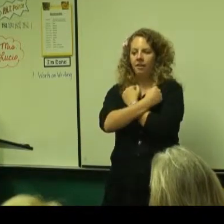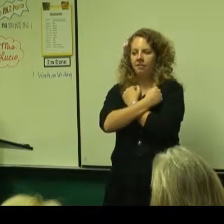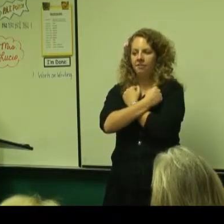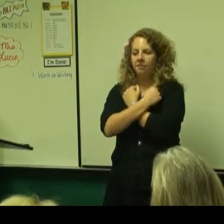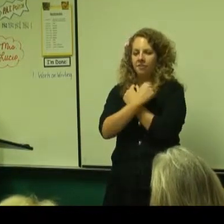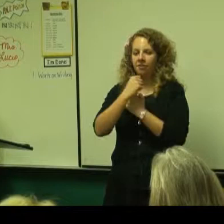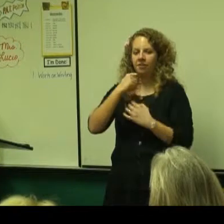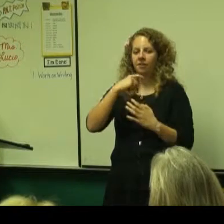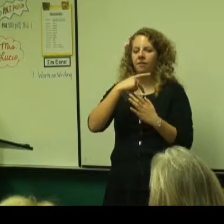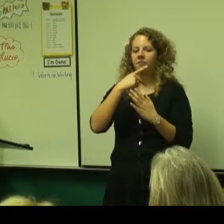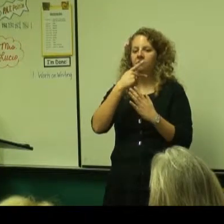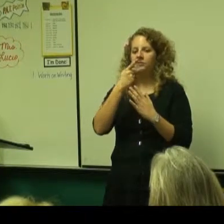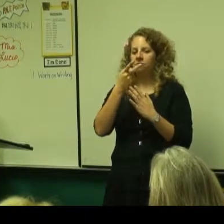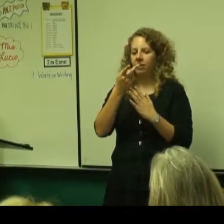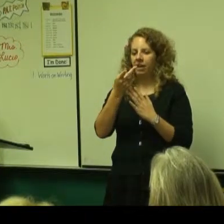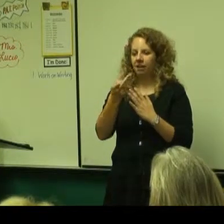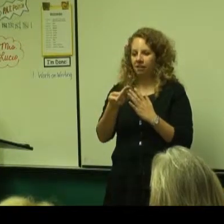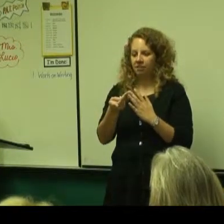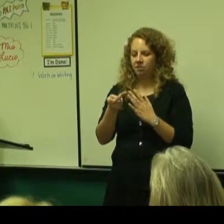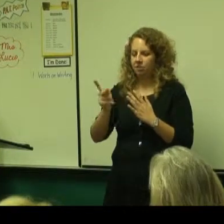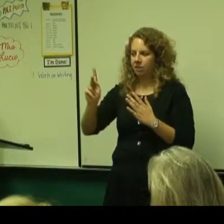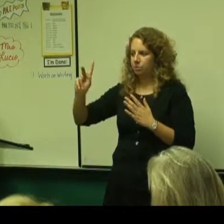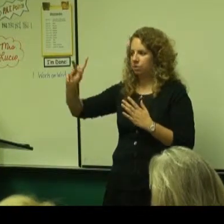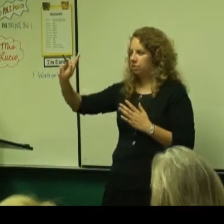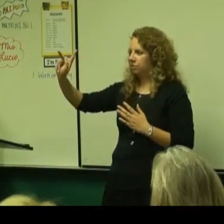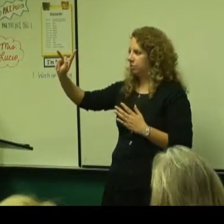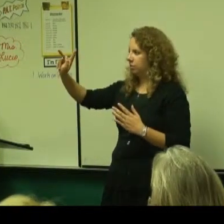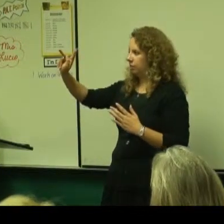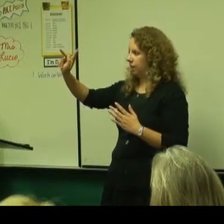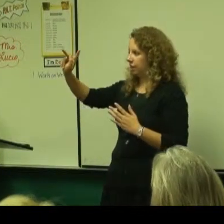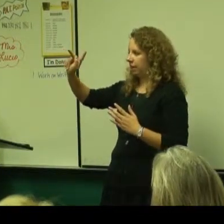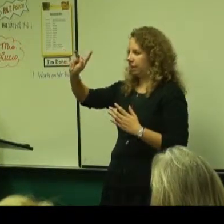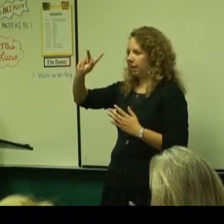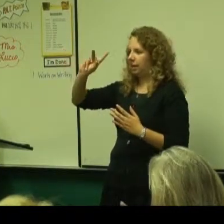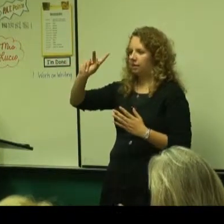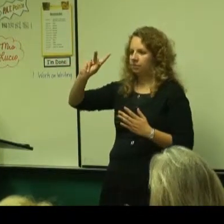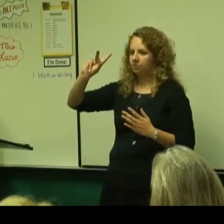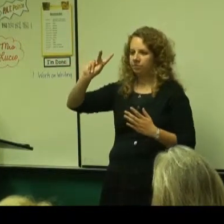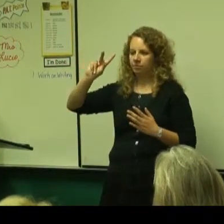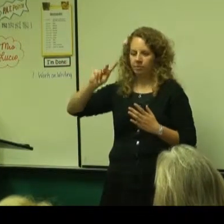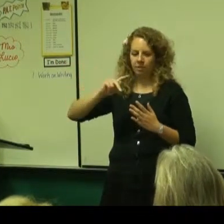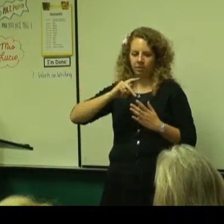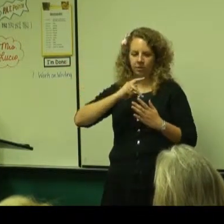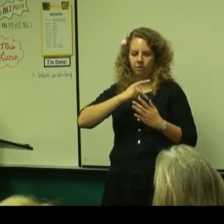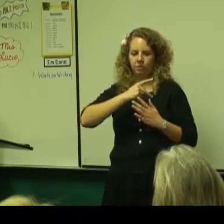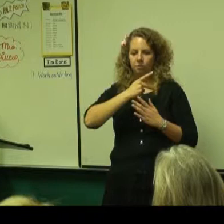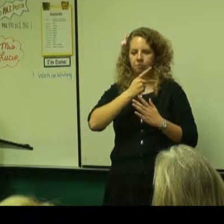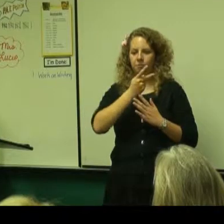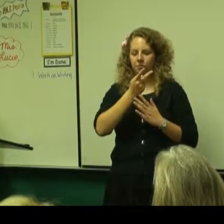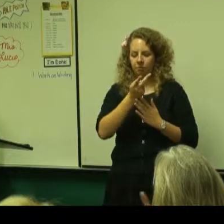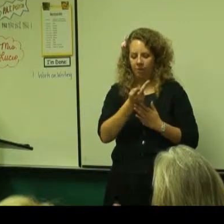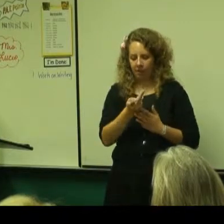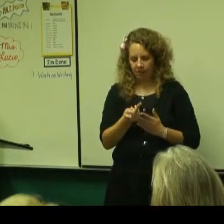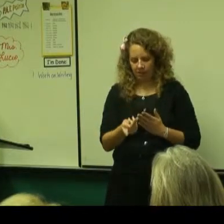love, fail, so that's with kind of like a K. So